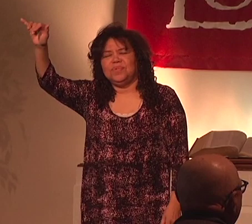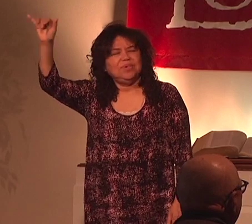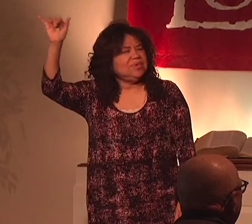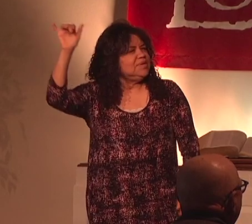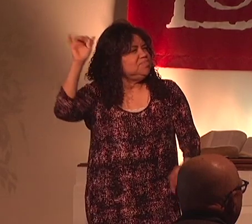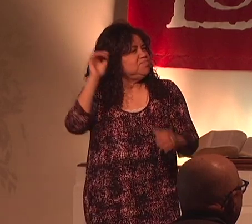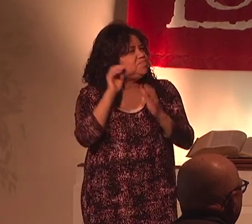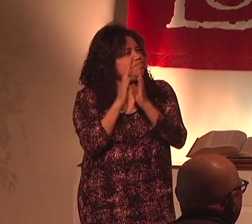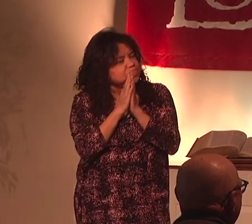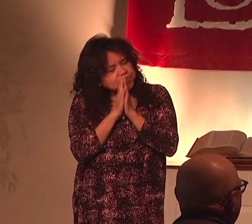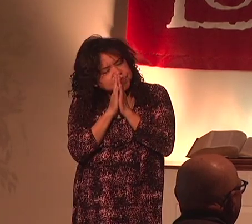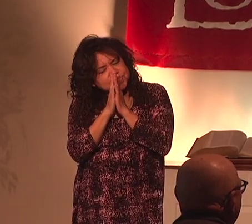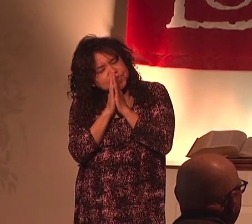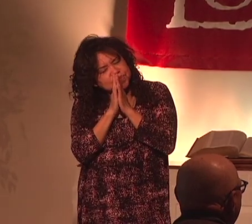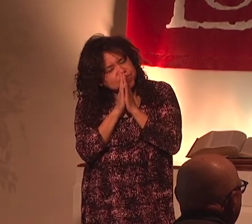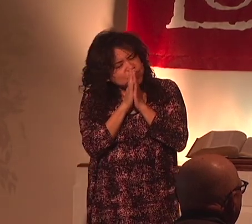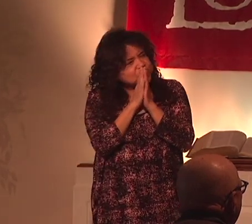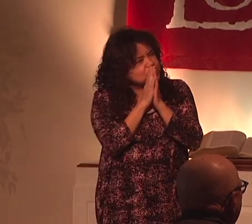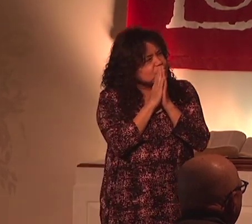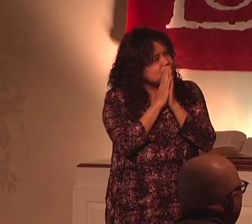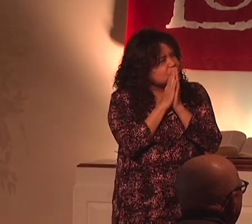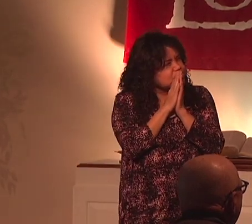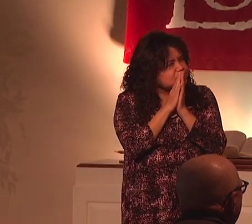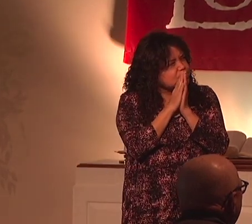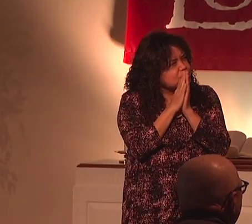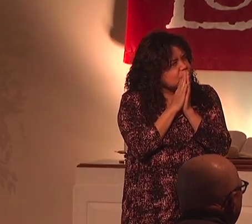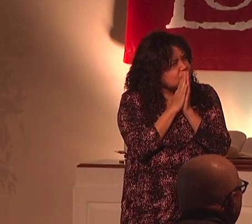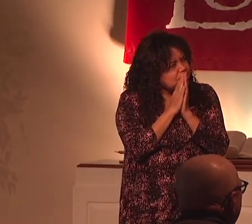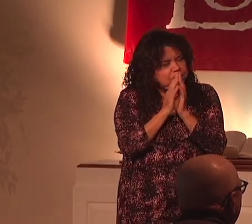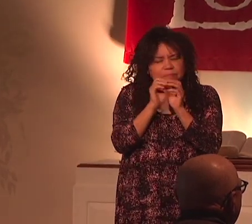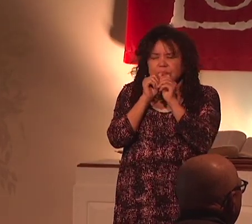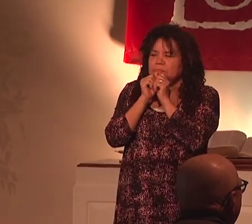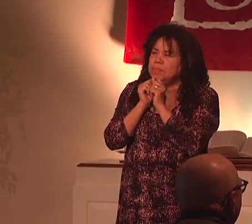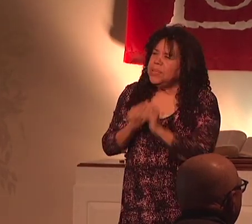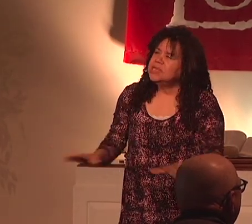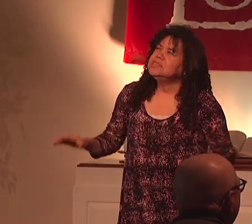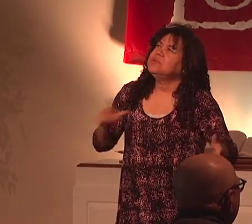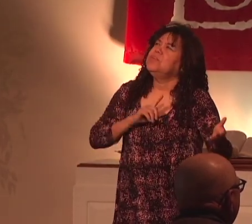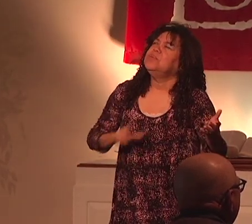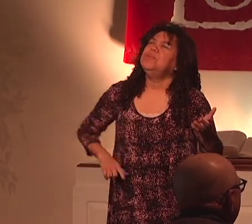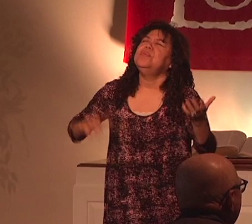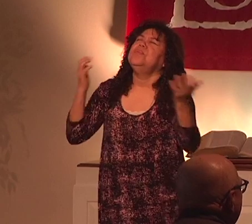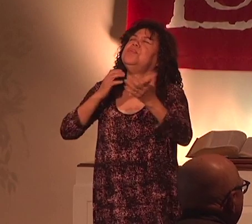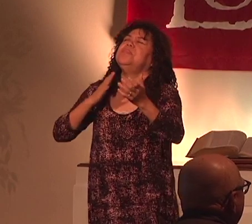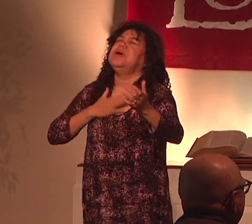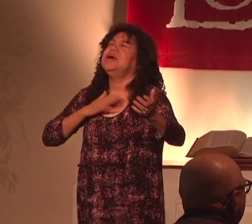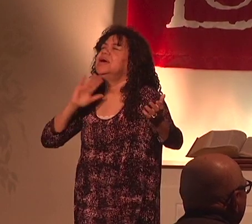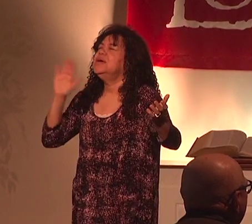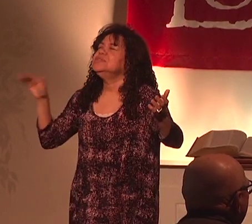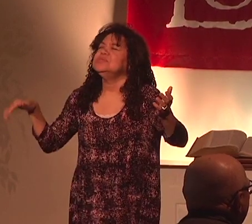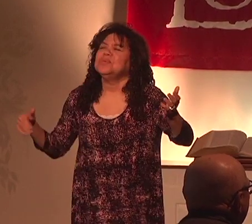Forevermore Bless the Lord Oh my soul